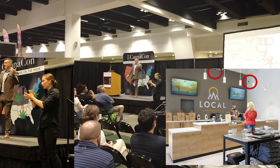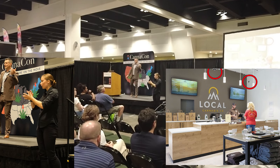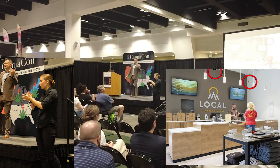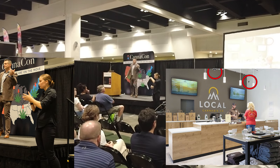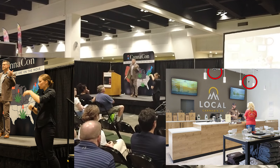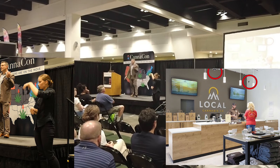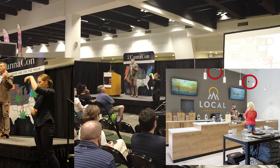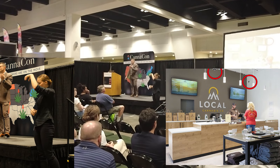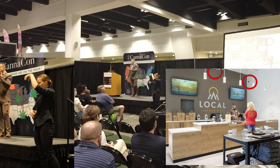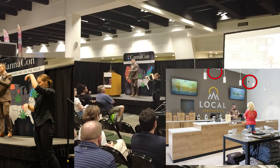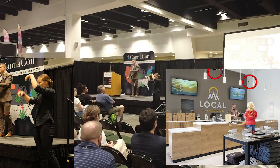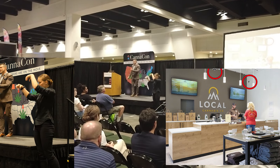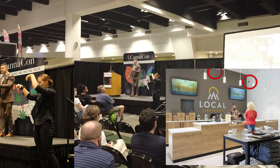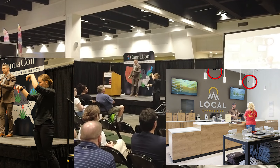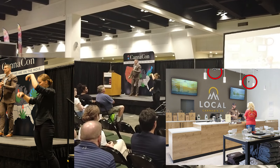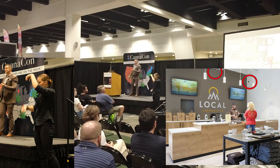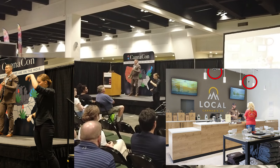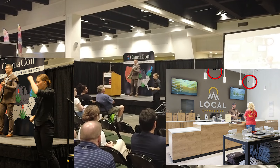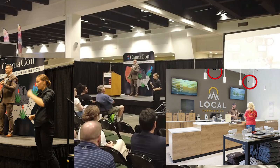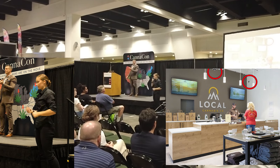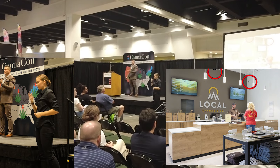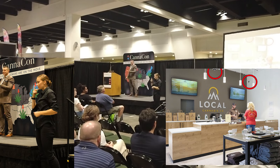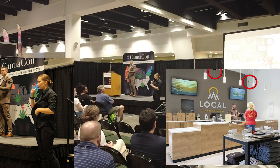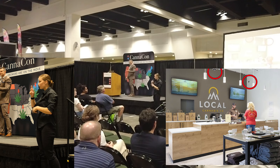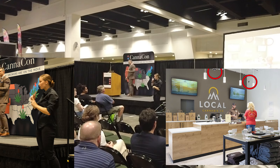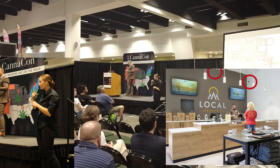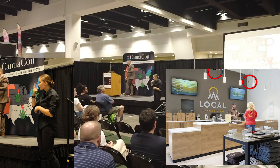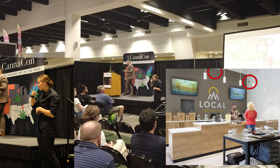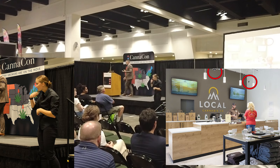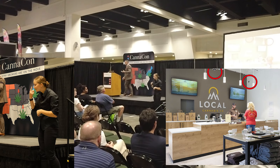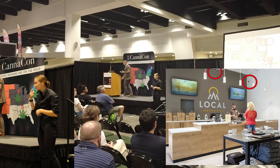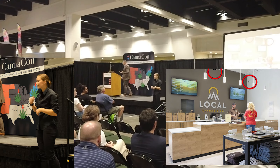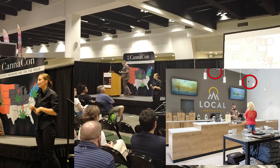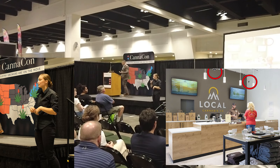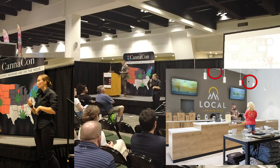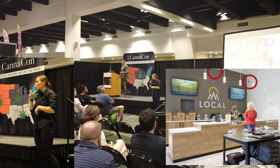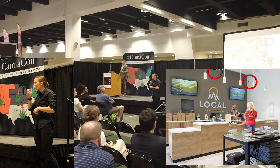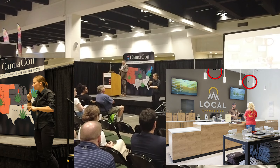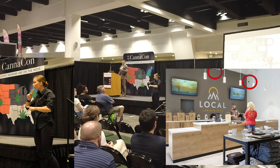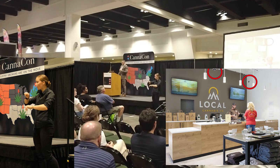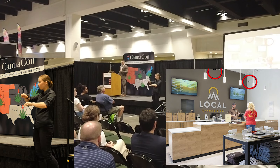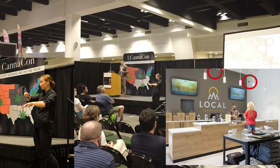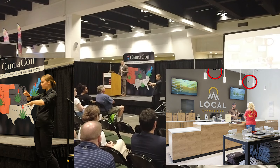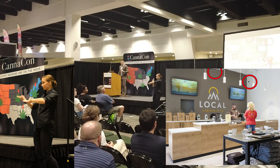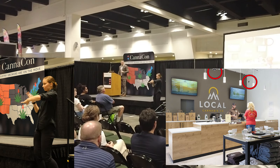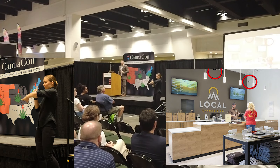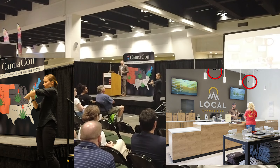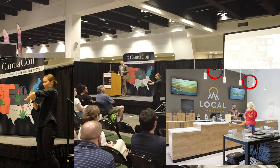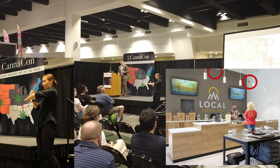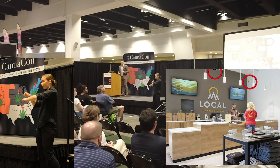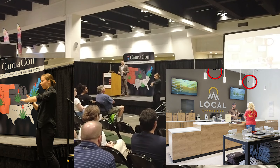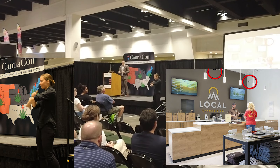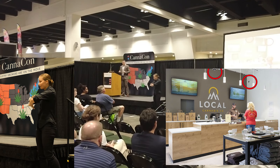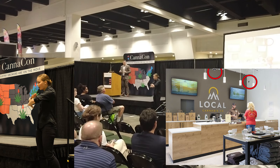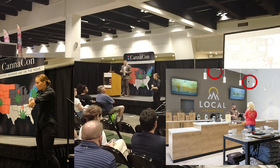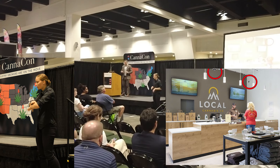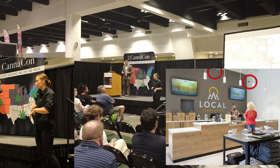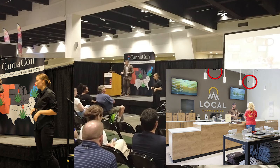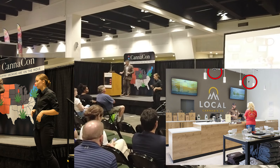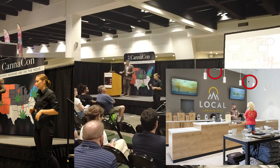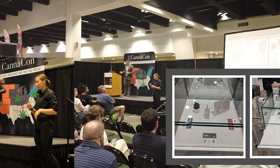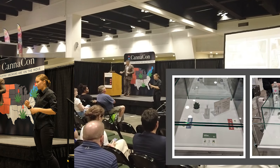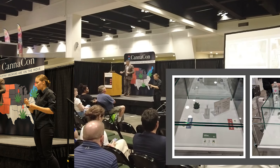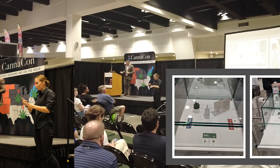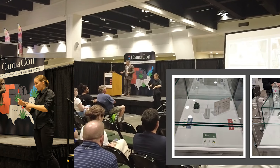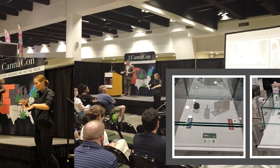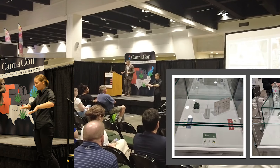the display cases, which can see the faces of the people who are the bartenders behind the counter, as well as what's happening behind the display cases in front of them.